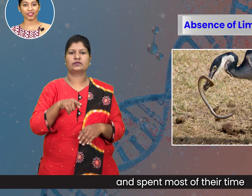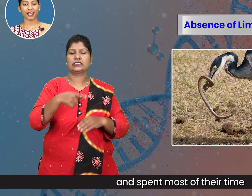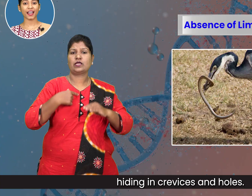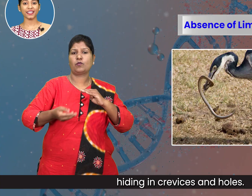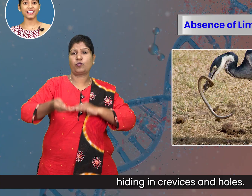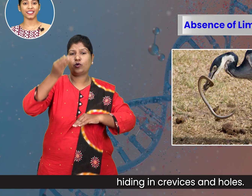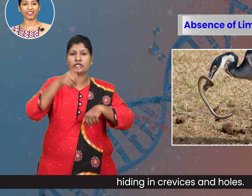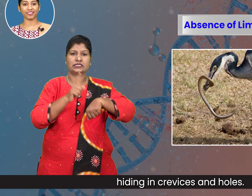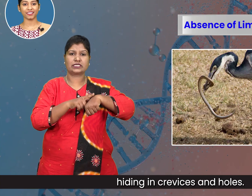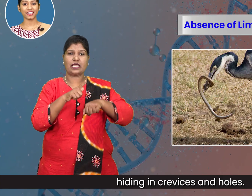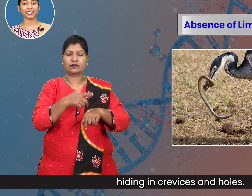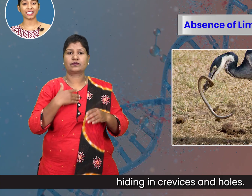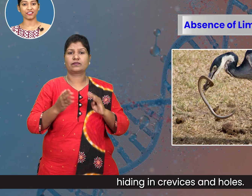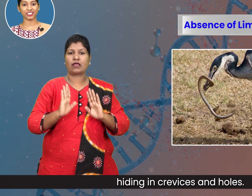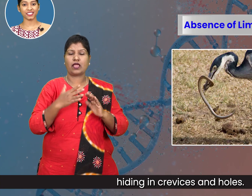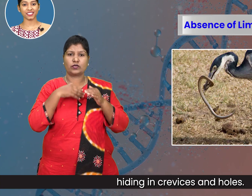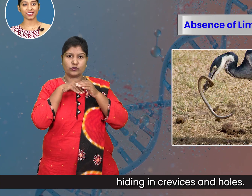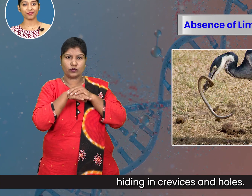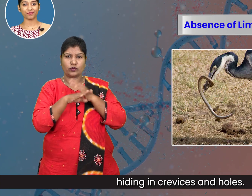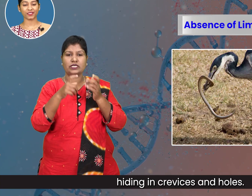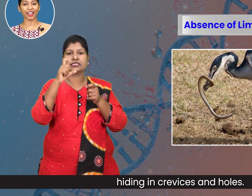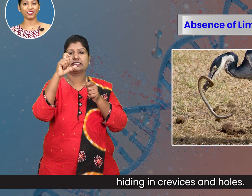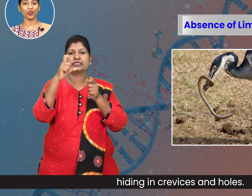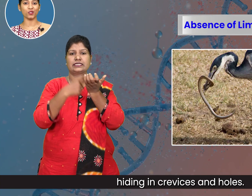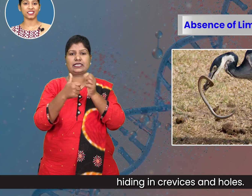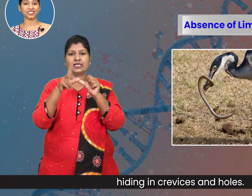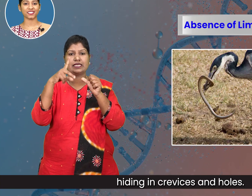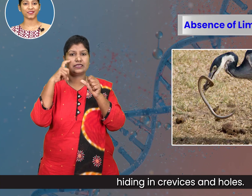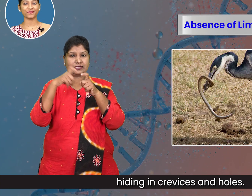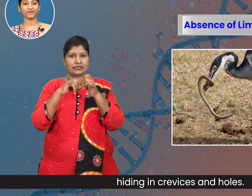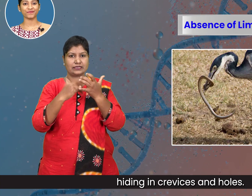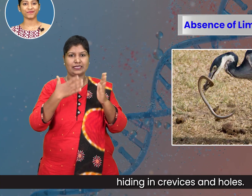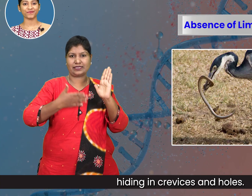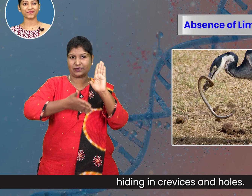time hiding in crevices and holes.